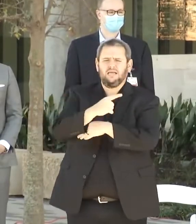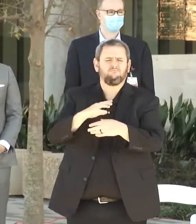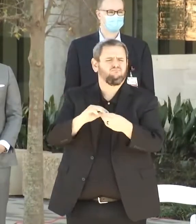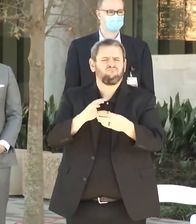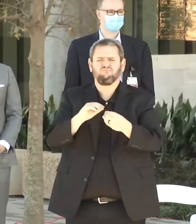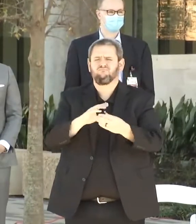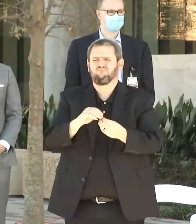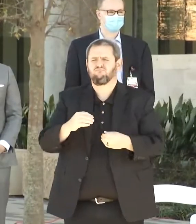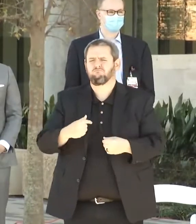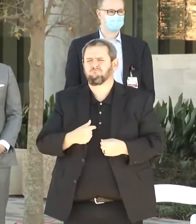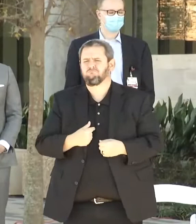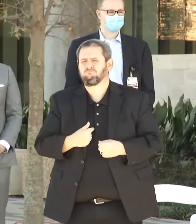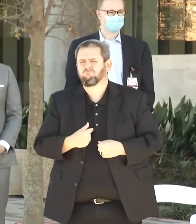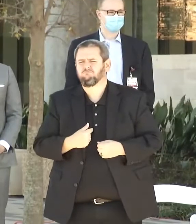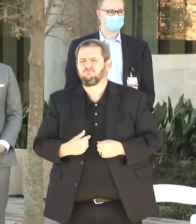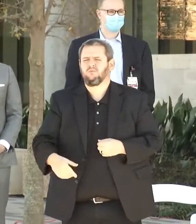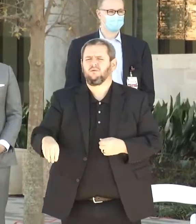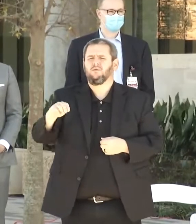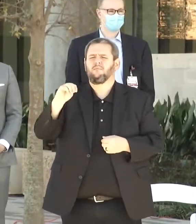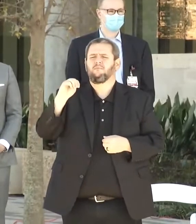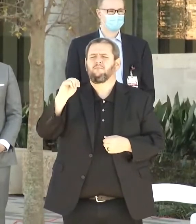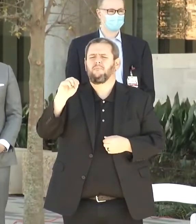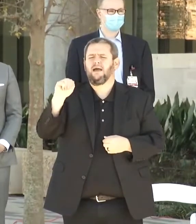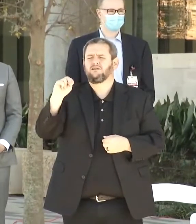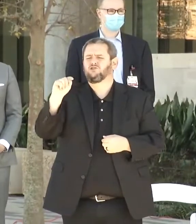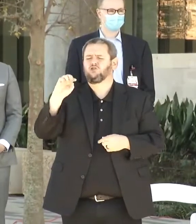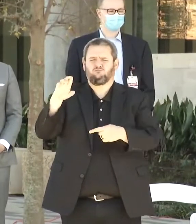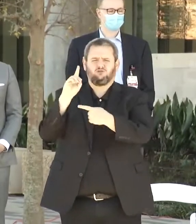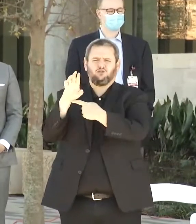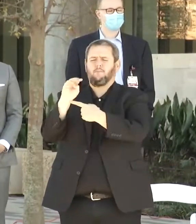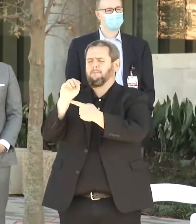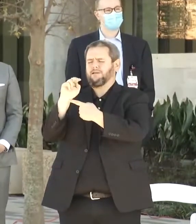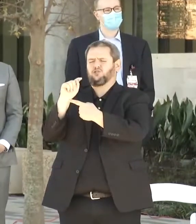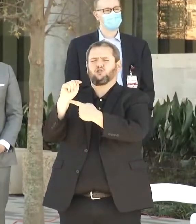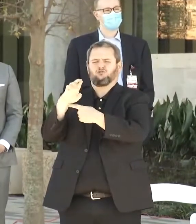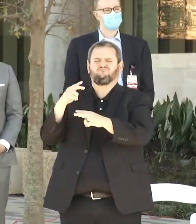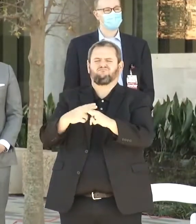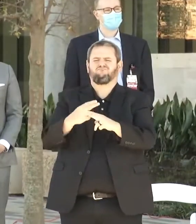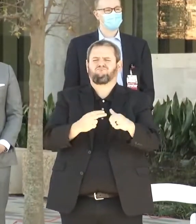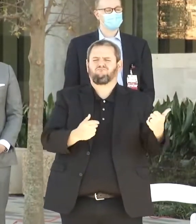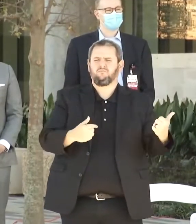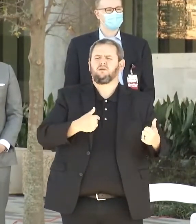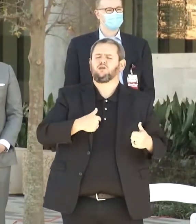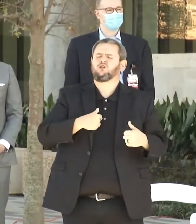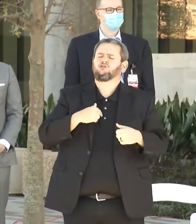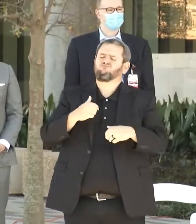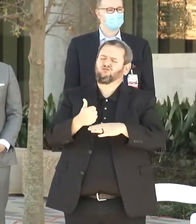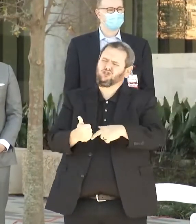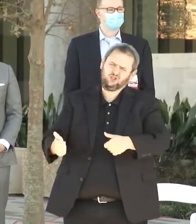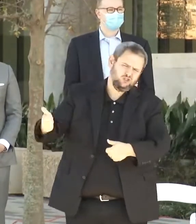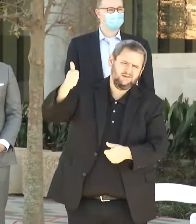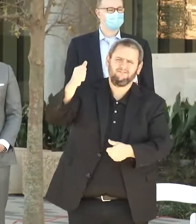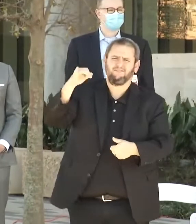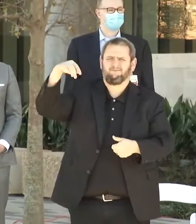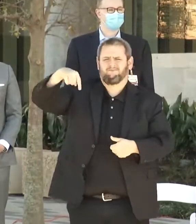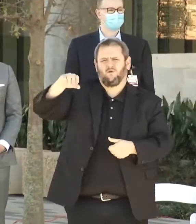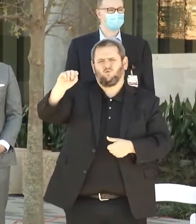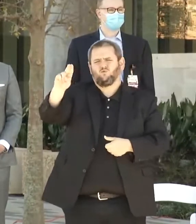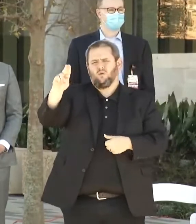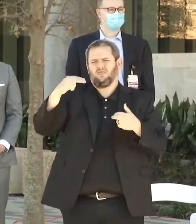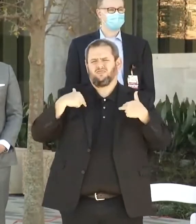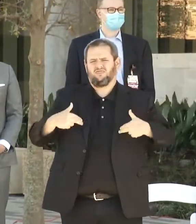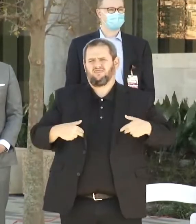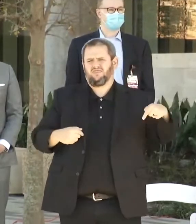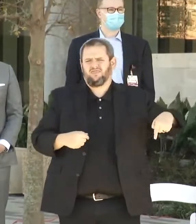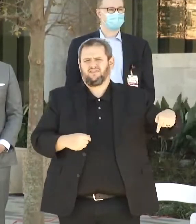Cameron Manter. I'm the Chief Medical Officer for OU Health. But I want to make sure that it is very clear to everybody that's here today that I'm speaking